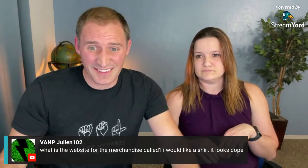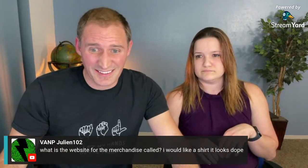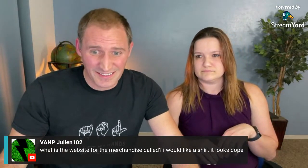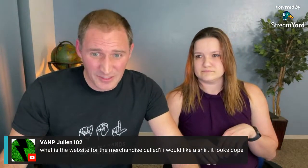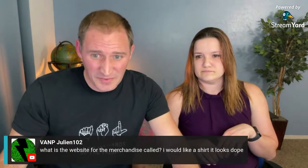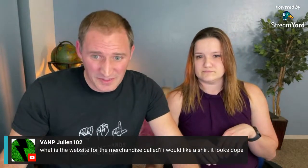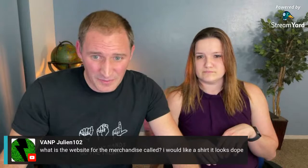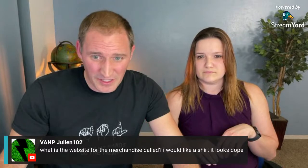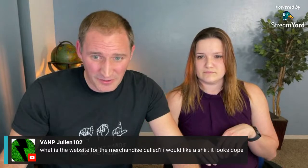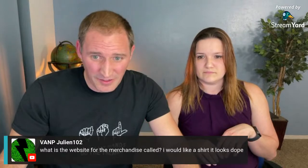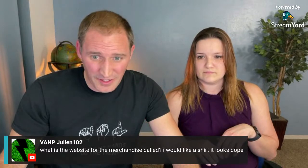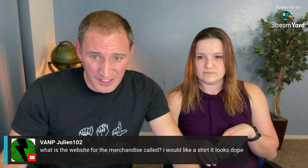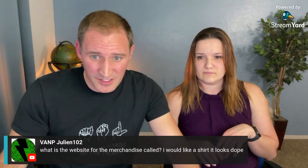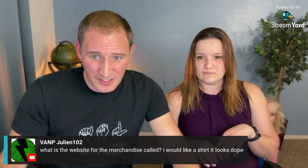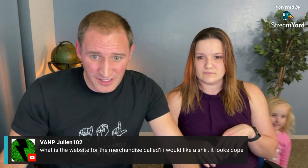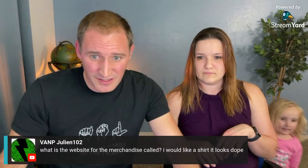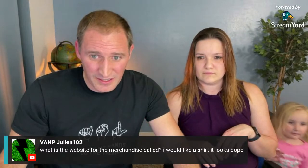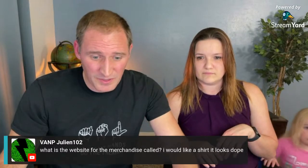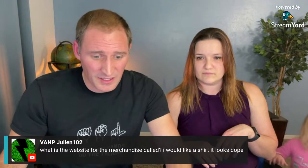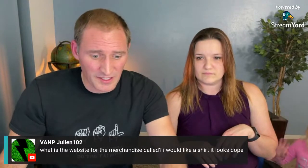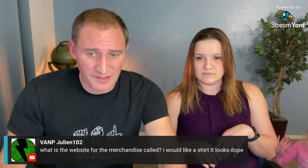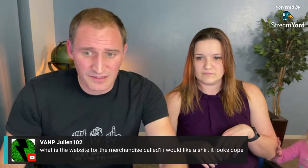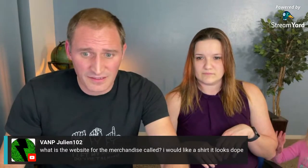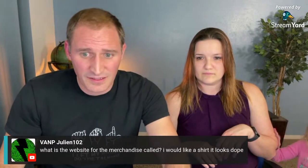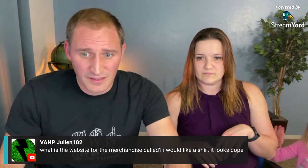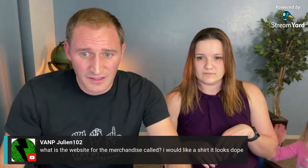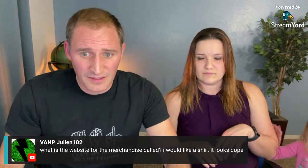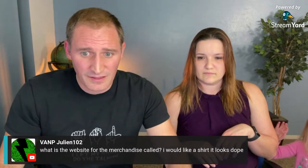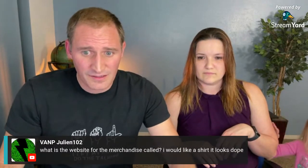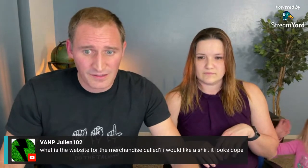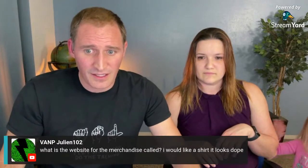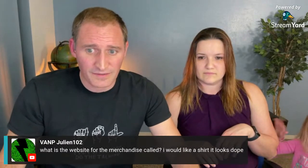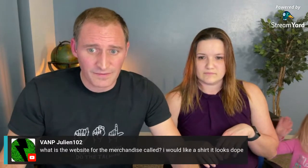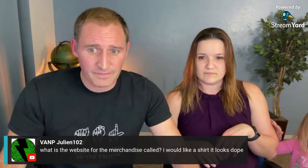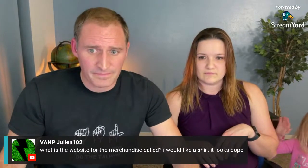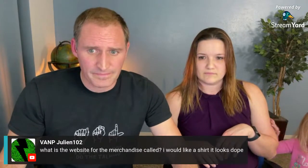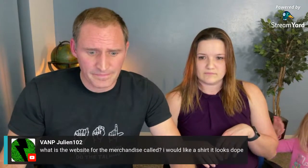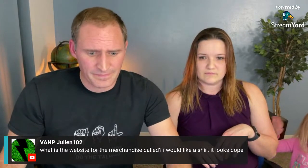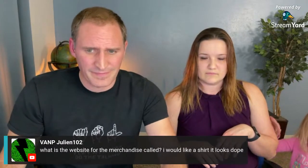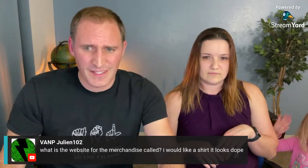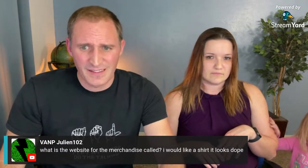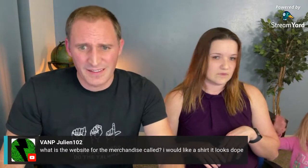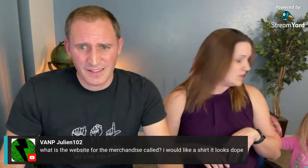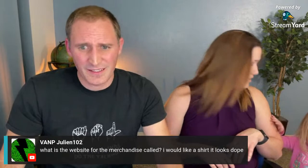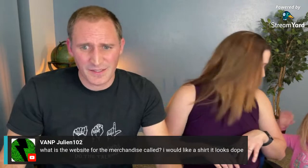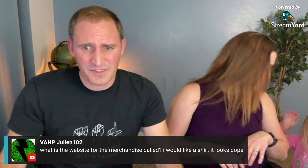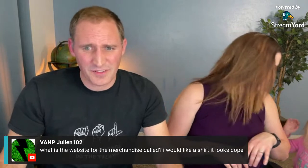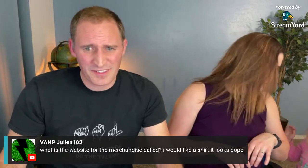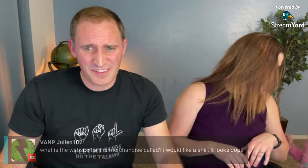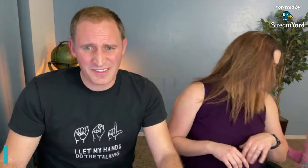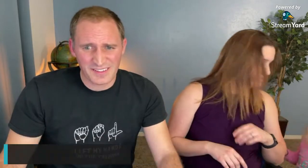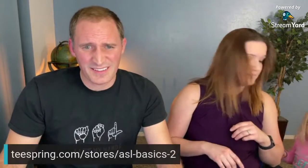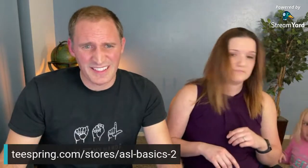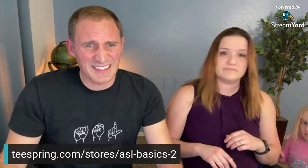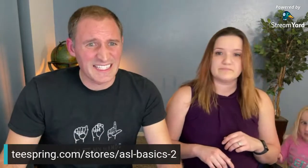the. Oops, let me get rid of the HTTPS stuff. Okay. So this is the